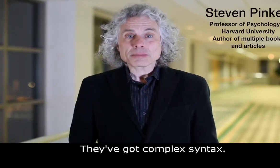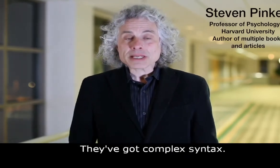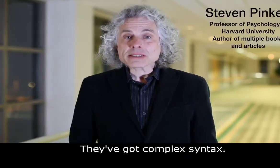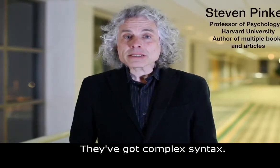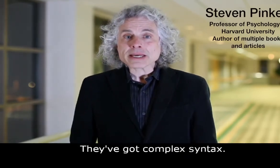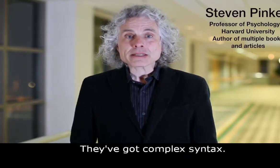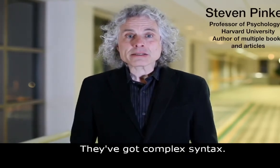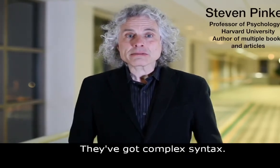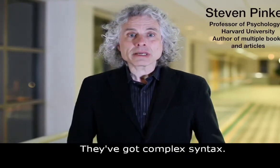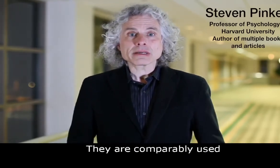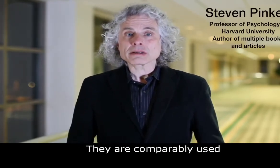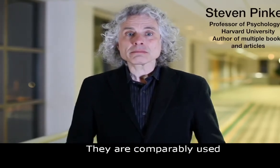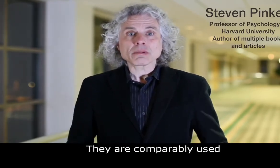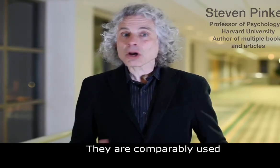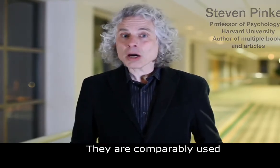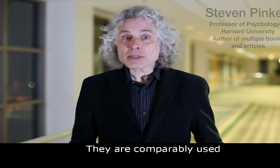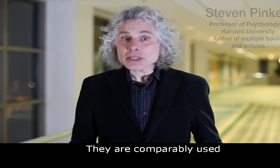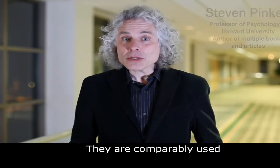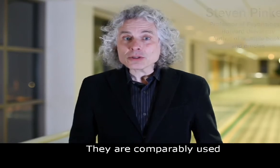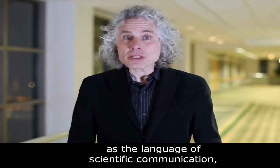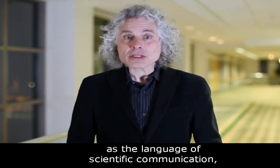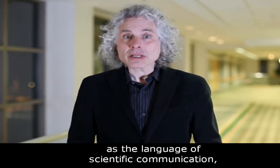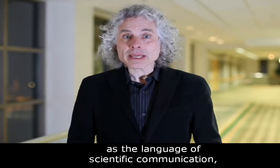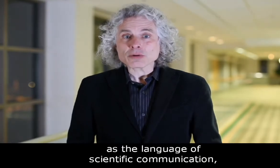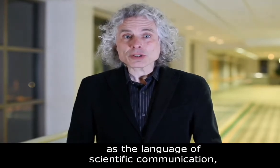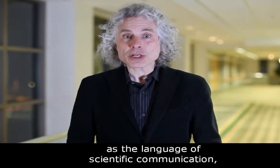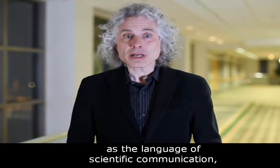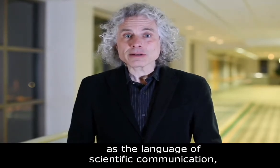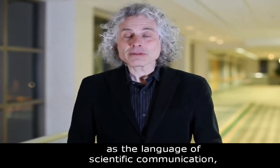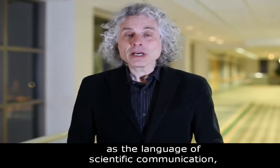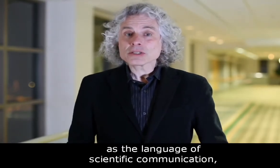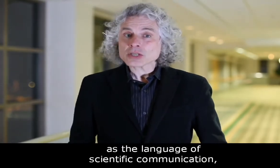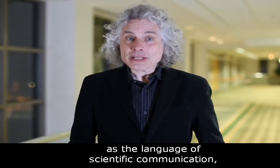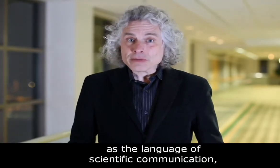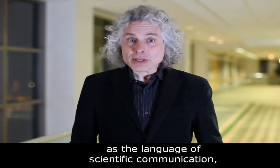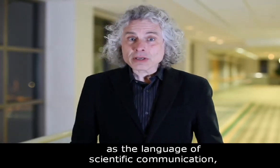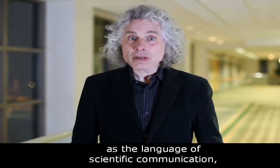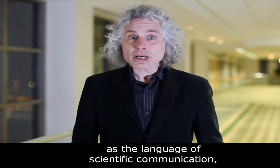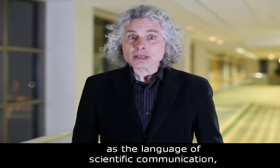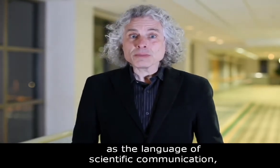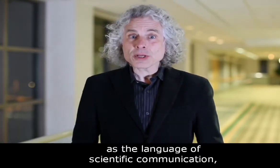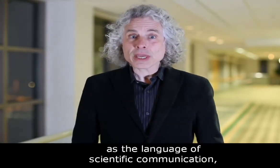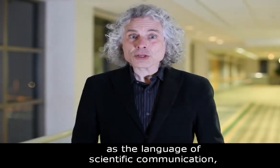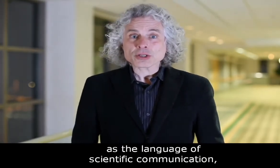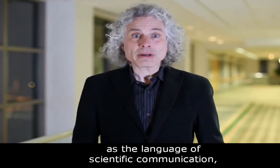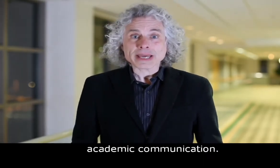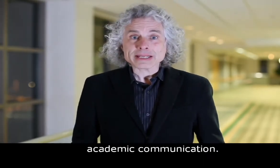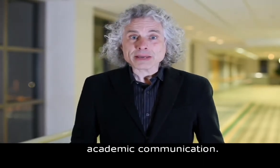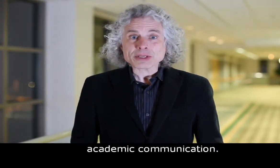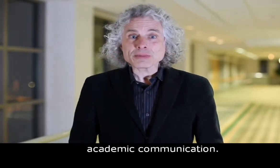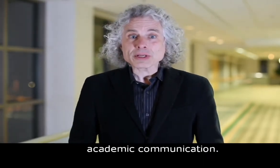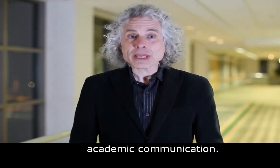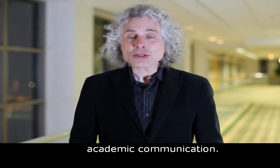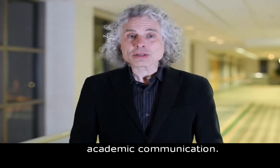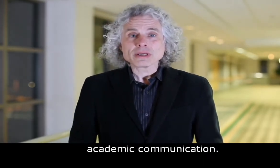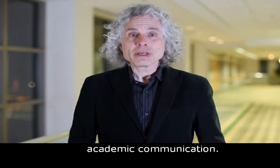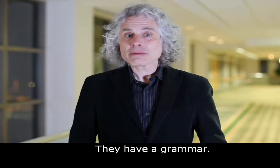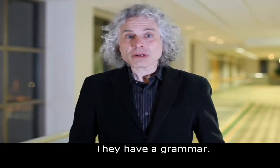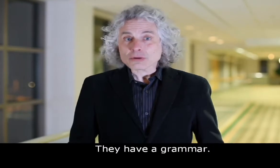complex syntax. They are commonly used as the language of scientific communication and academic communication. They've got a